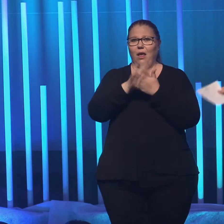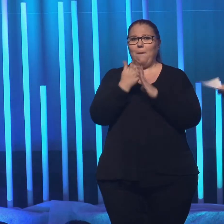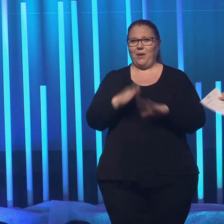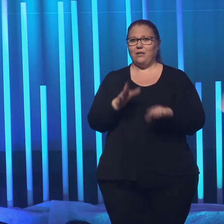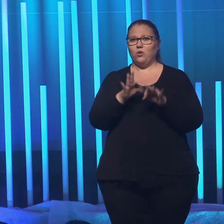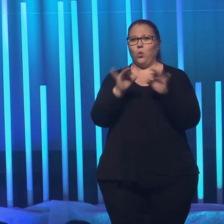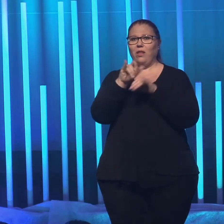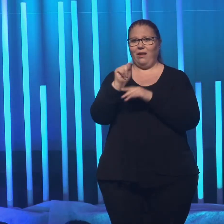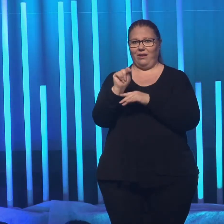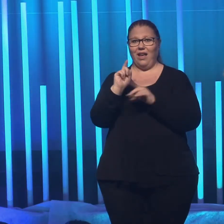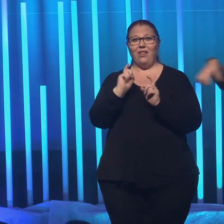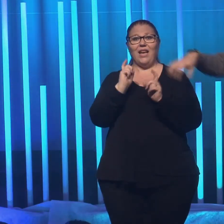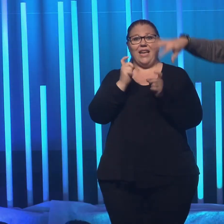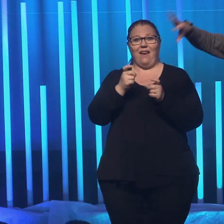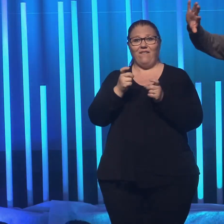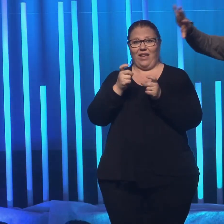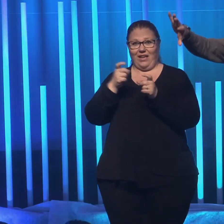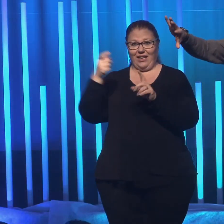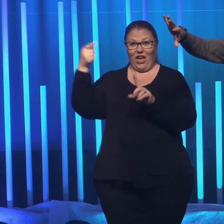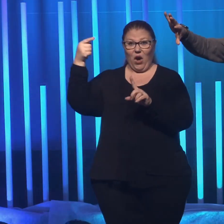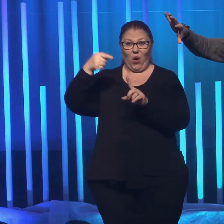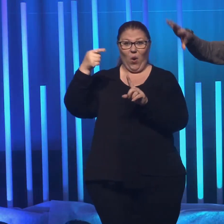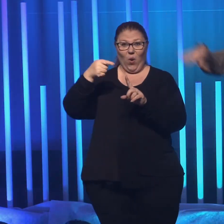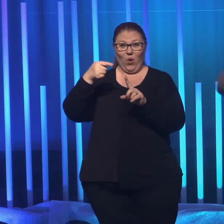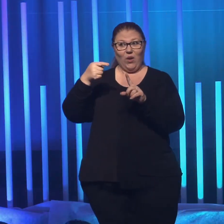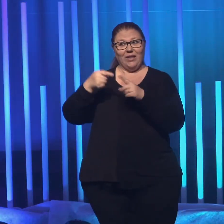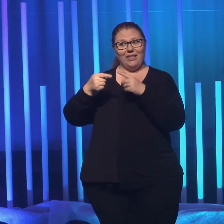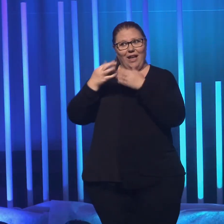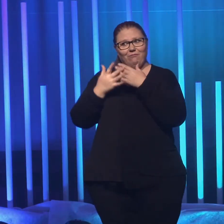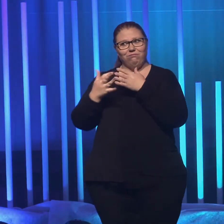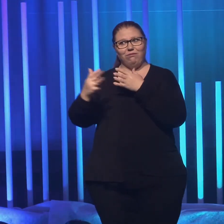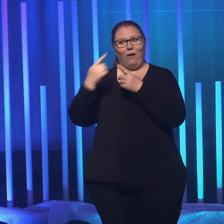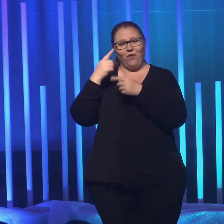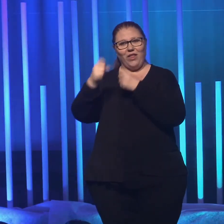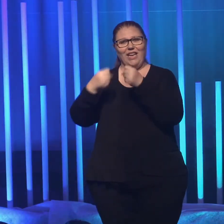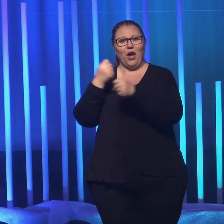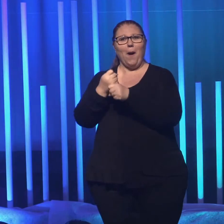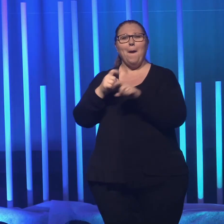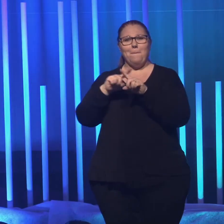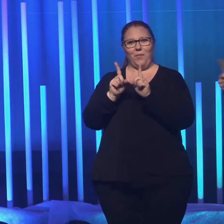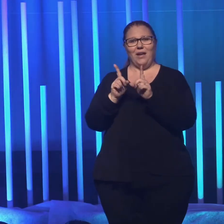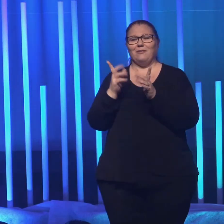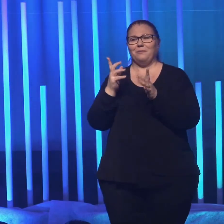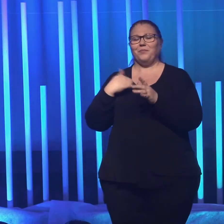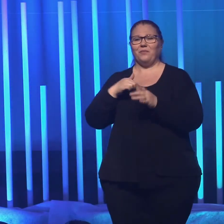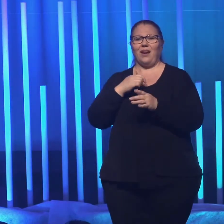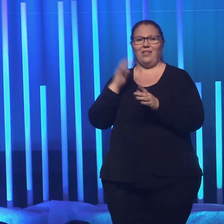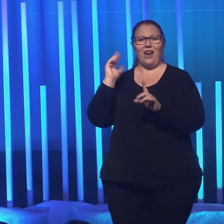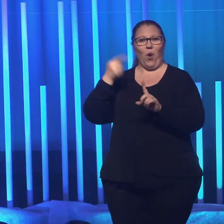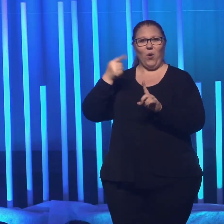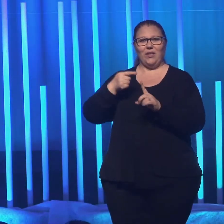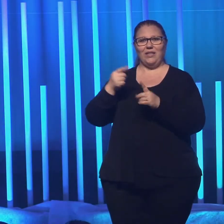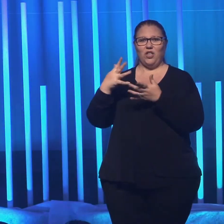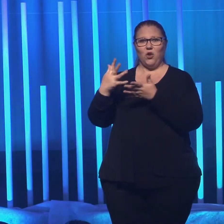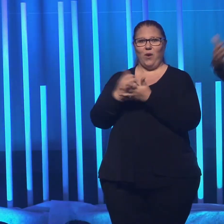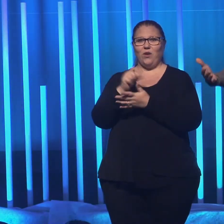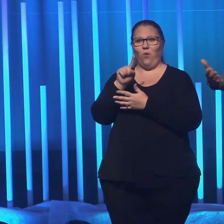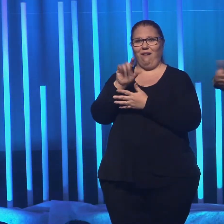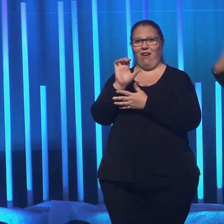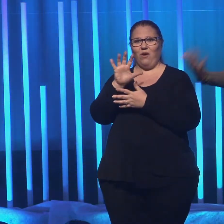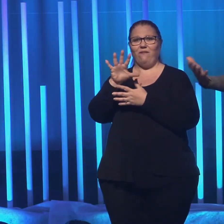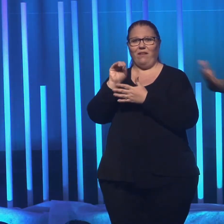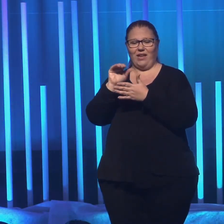and Easter really, and it always trickles all the way through the year, by the way, but we just try to focus it in, is to raise $150,000 for the